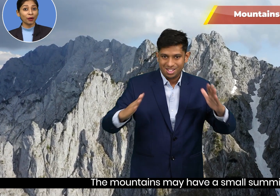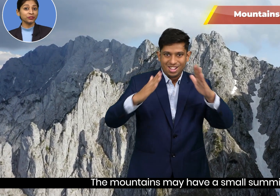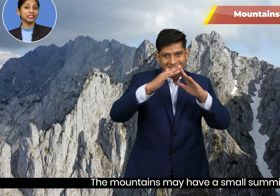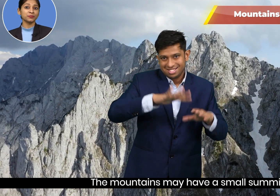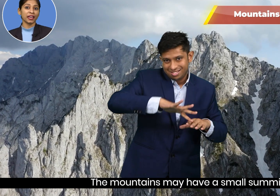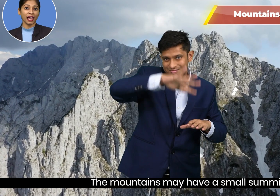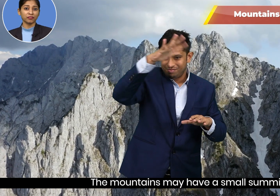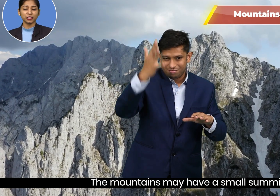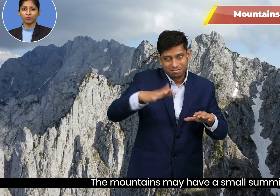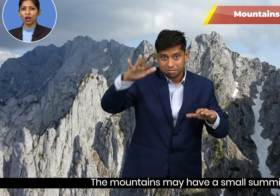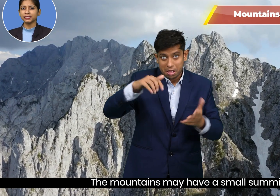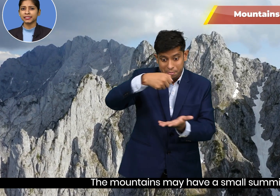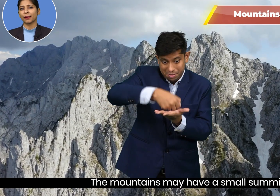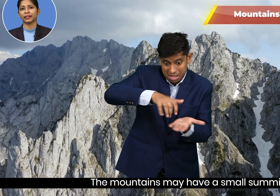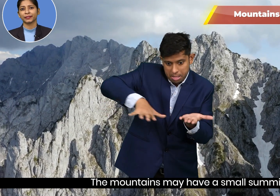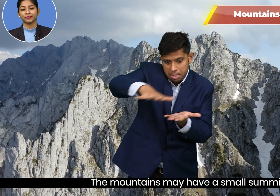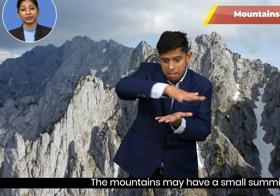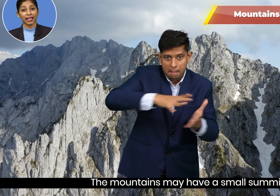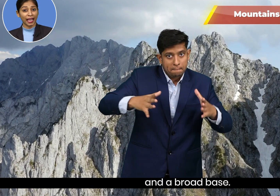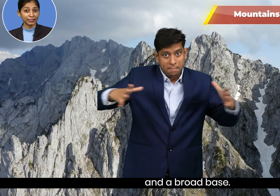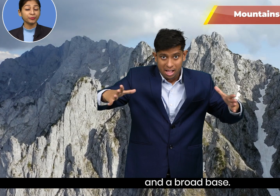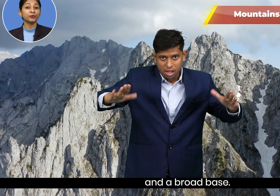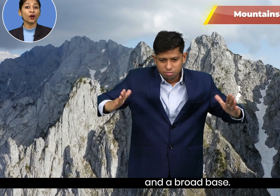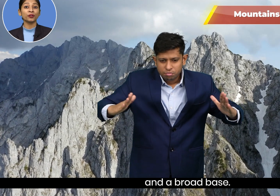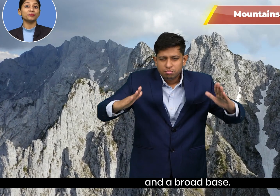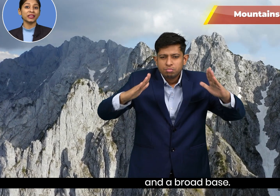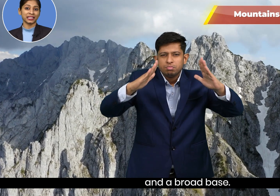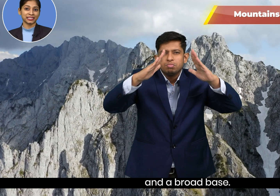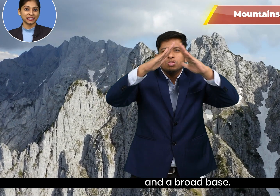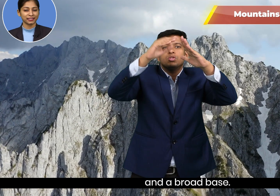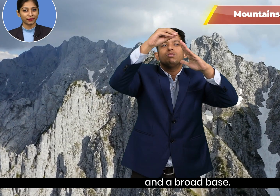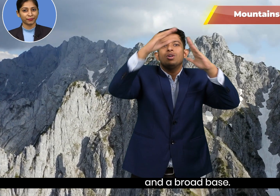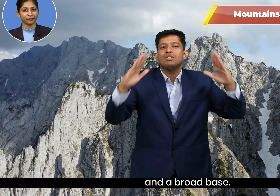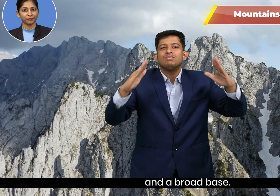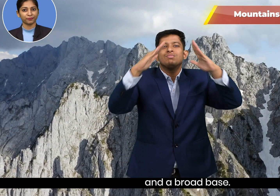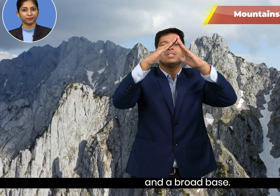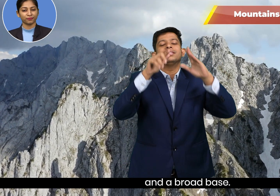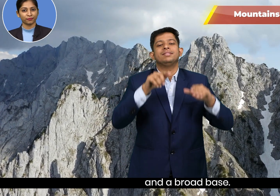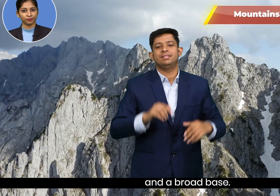The mountains may have a small summit and a broad base.